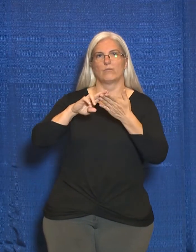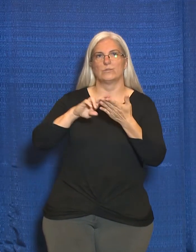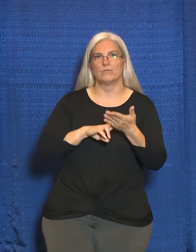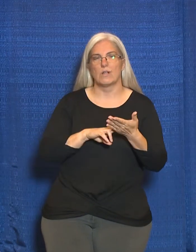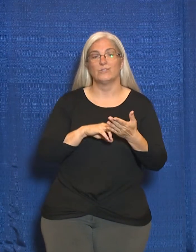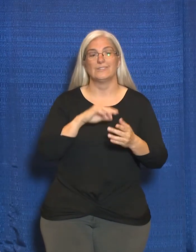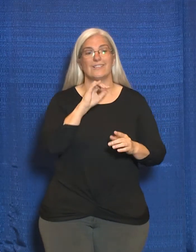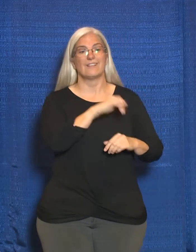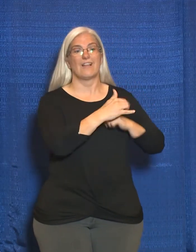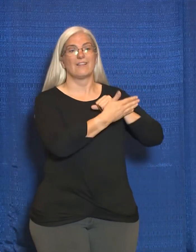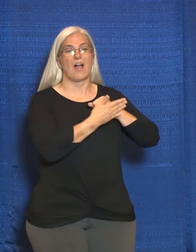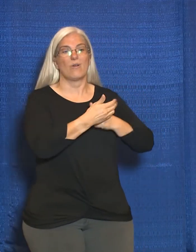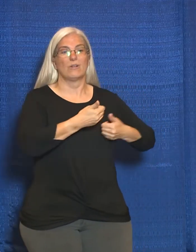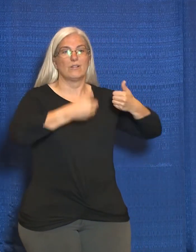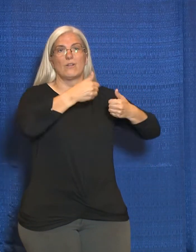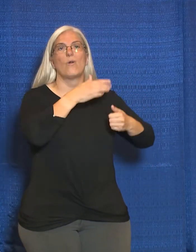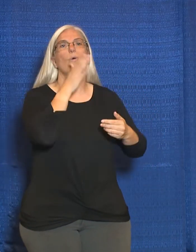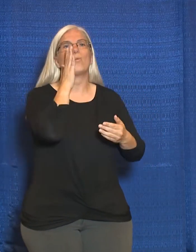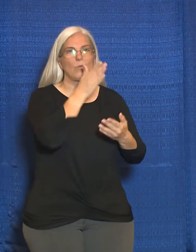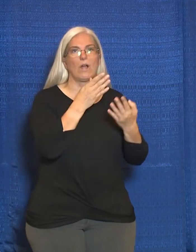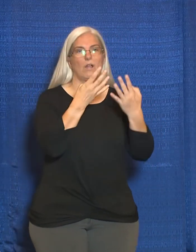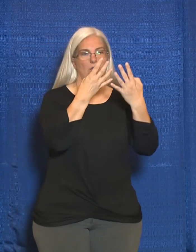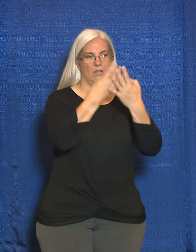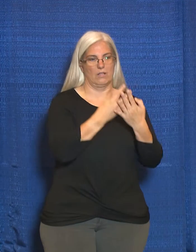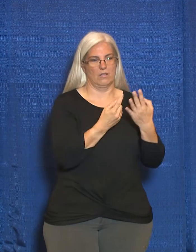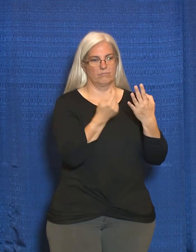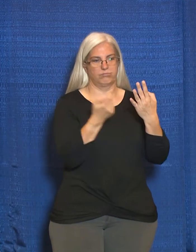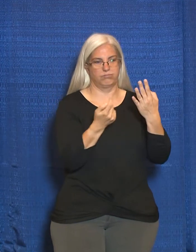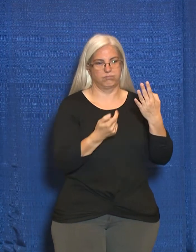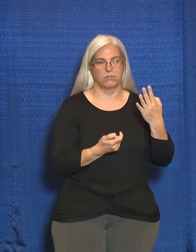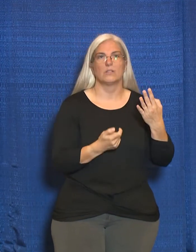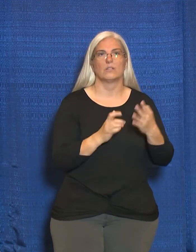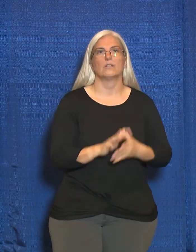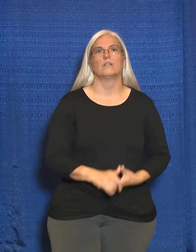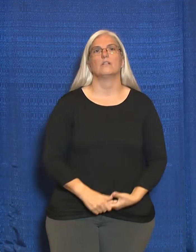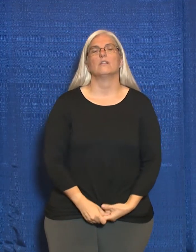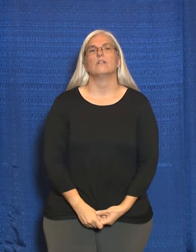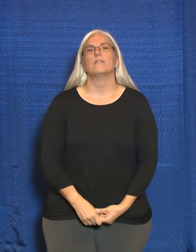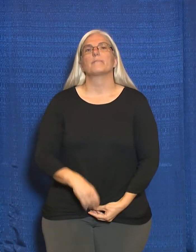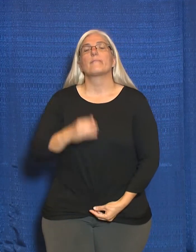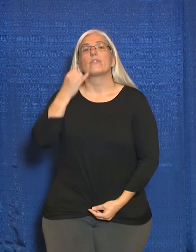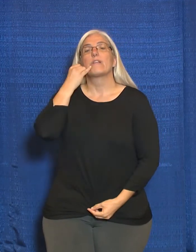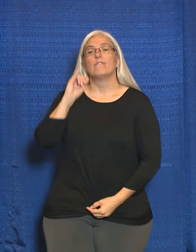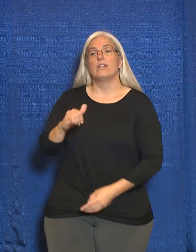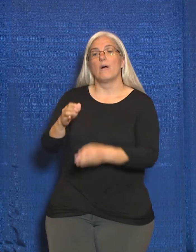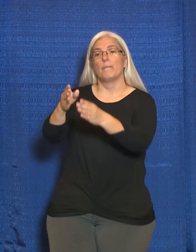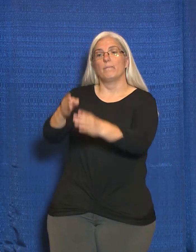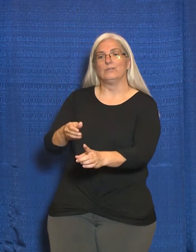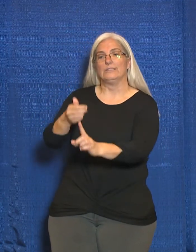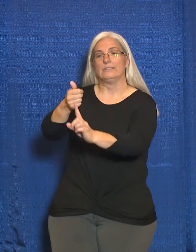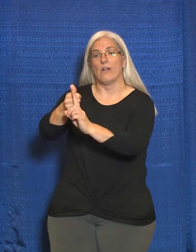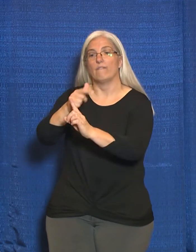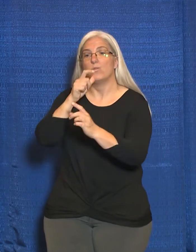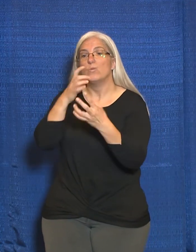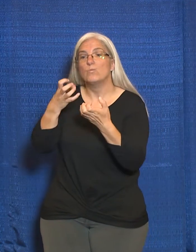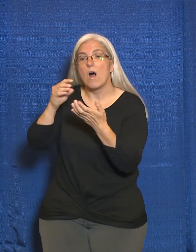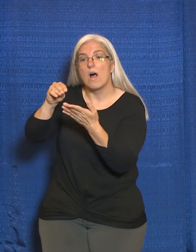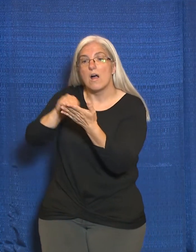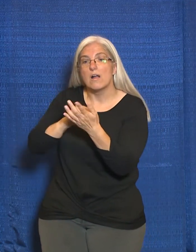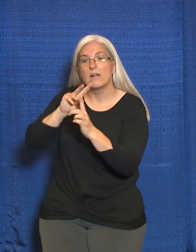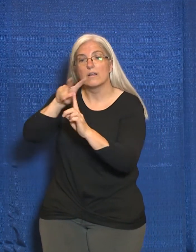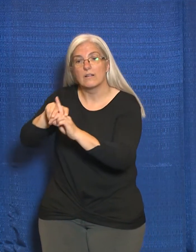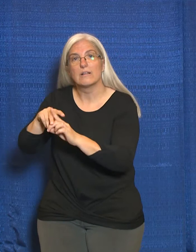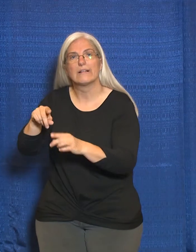They will reject applications from ineligible individuals. If an applicant has eligibility